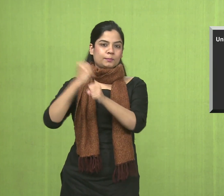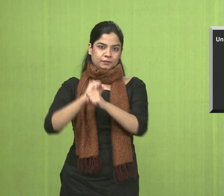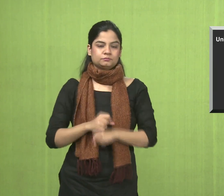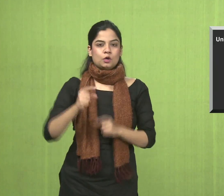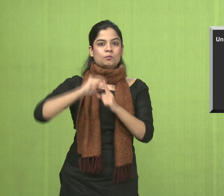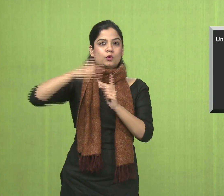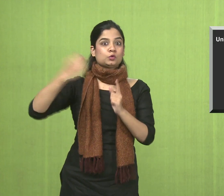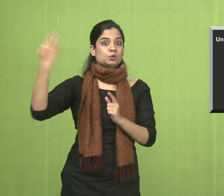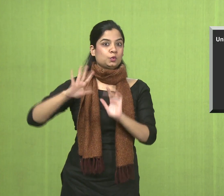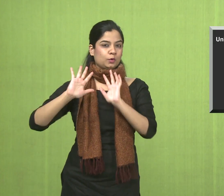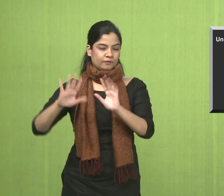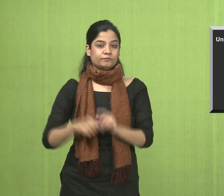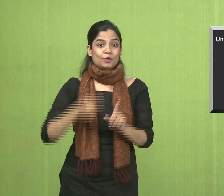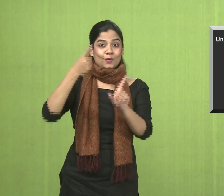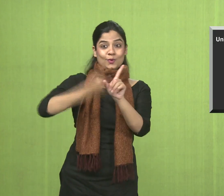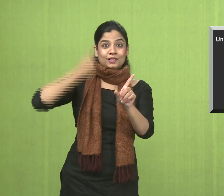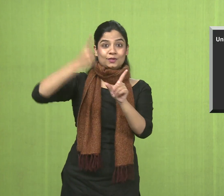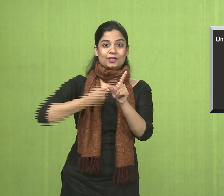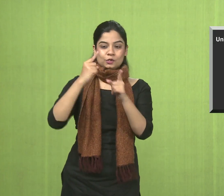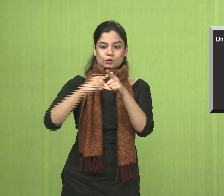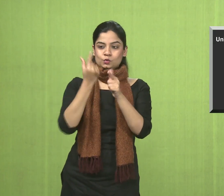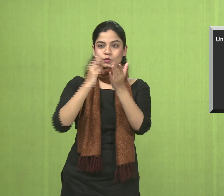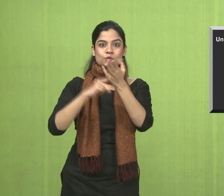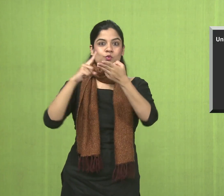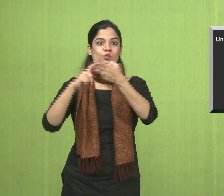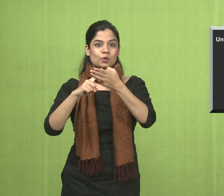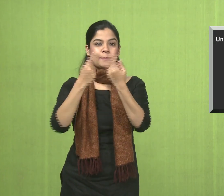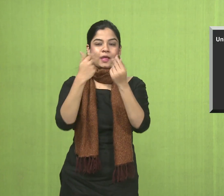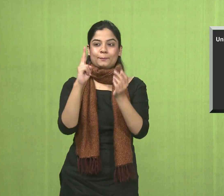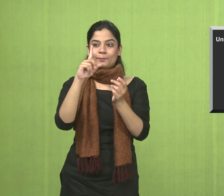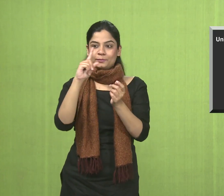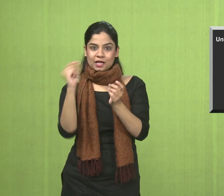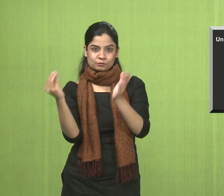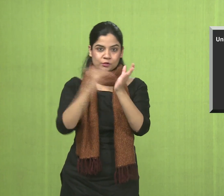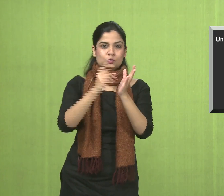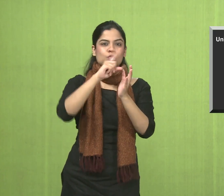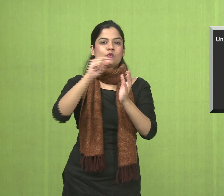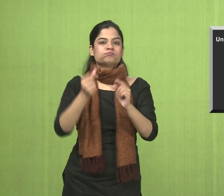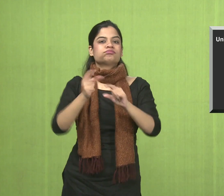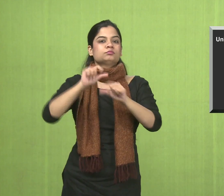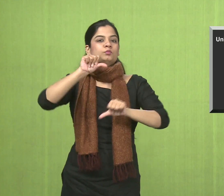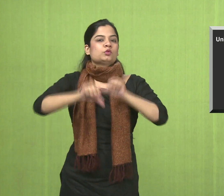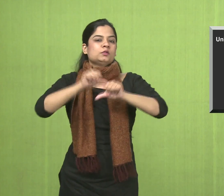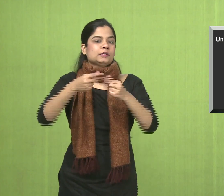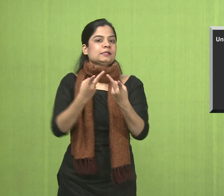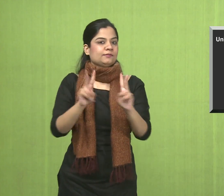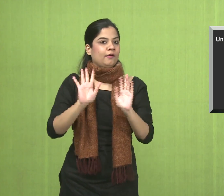initiative. In June every year, the projects are invited, wherein you can give a minimum value of 10 rupees to 100